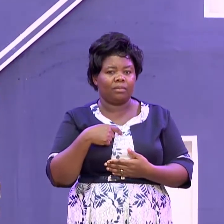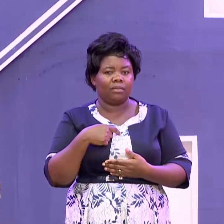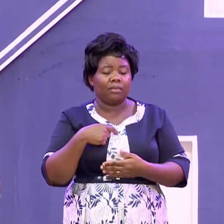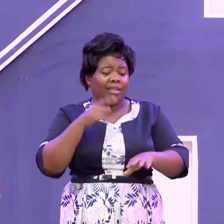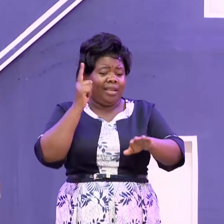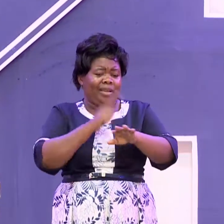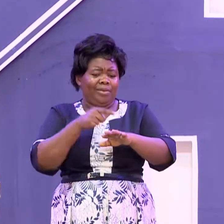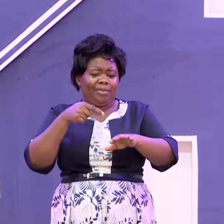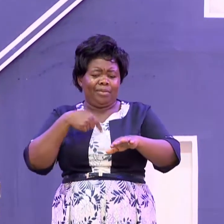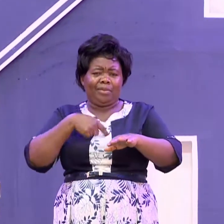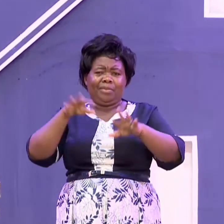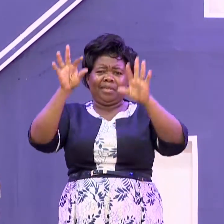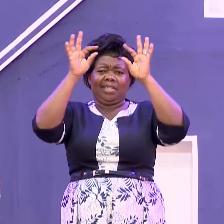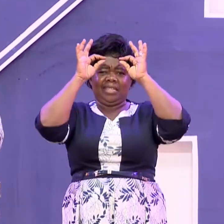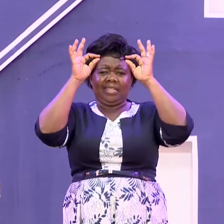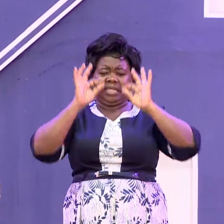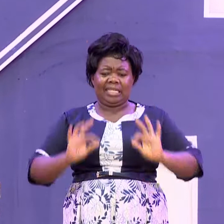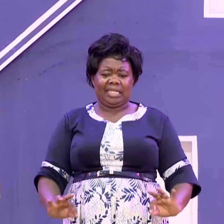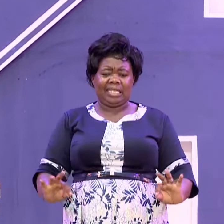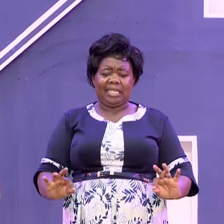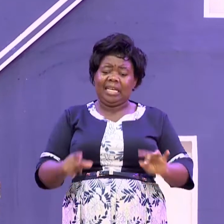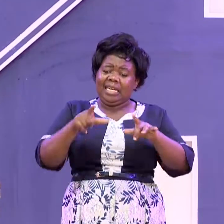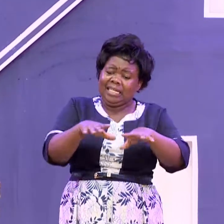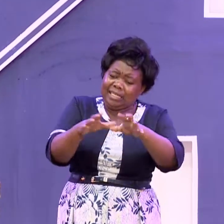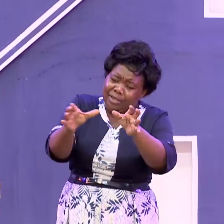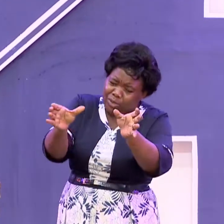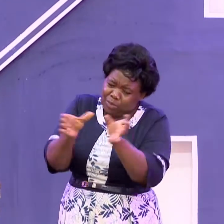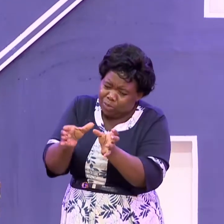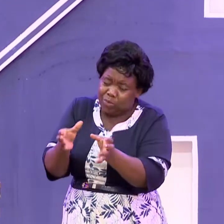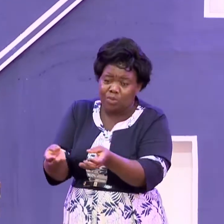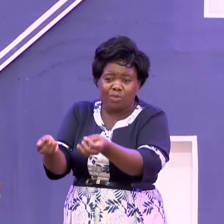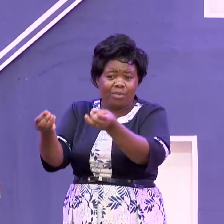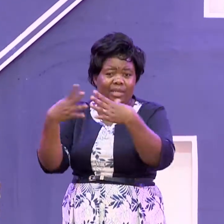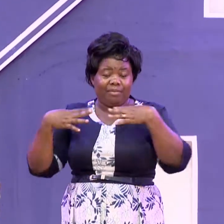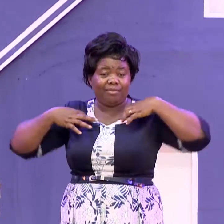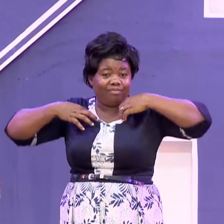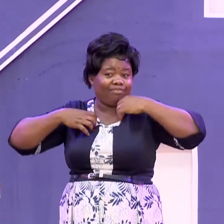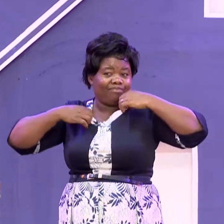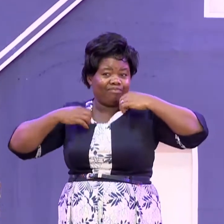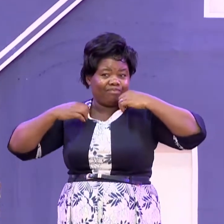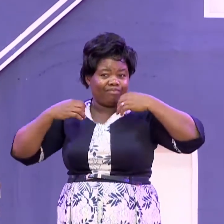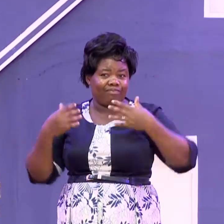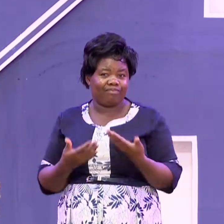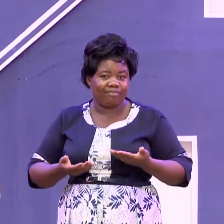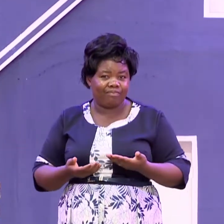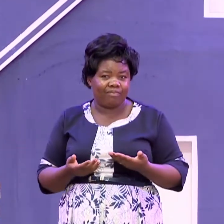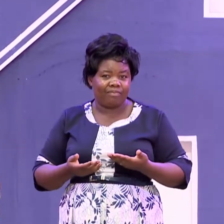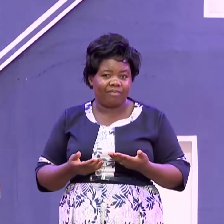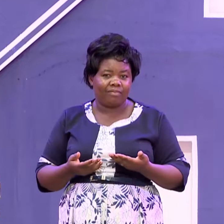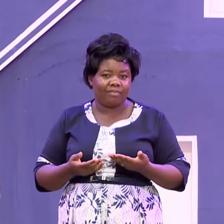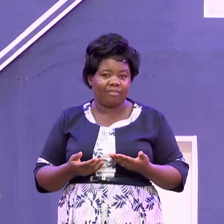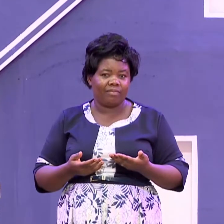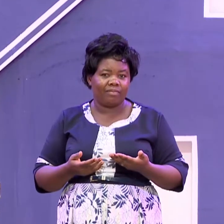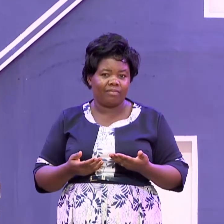When I was naked, nali bwerere, this group clothed me. Ne banyambaza, kibinja kino ne kinyambaza. Kijita na